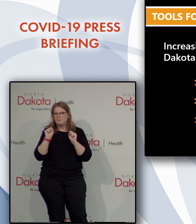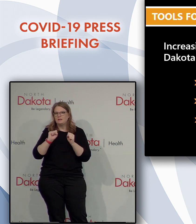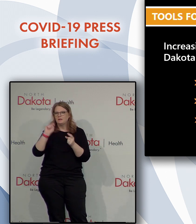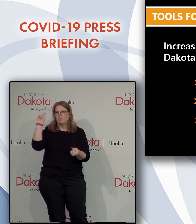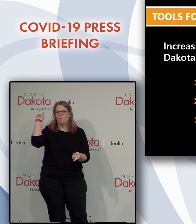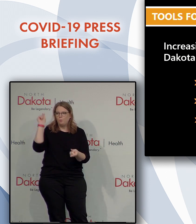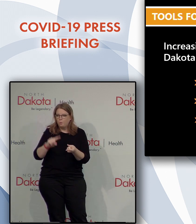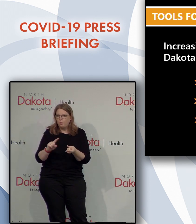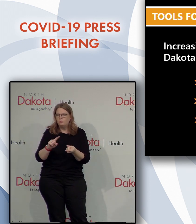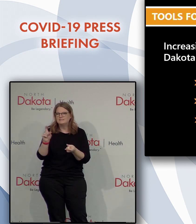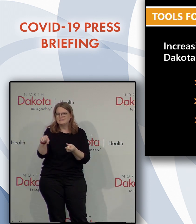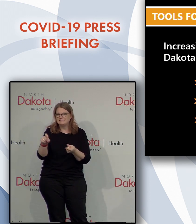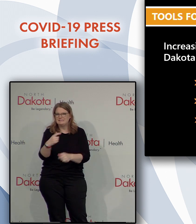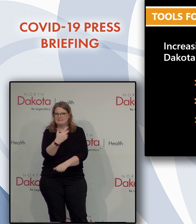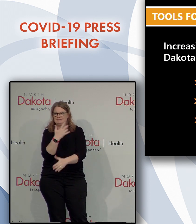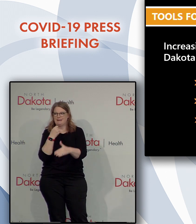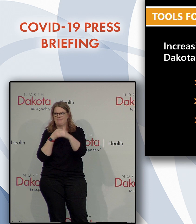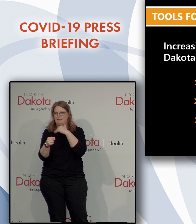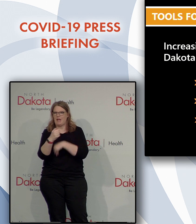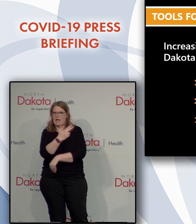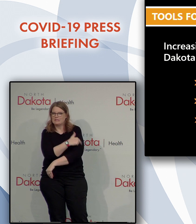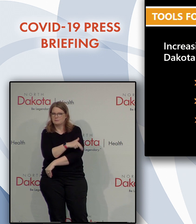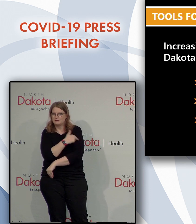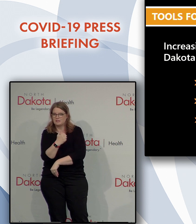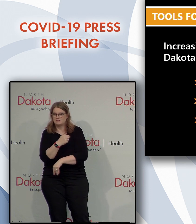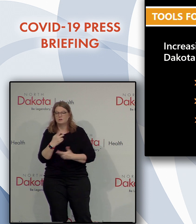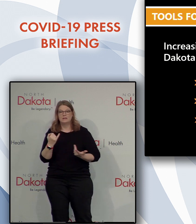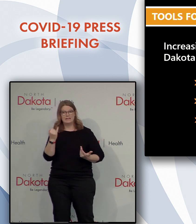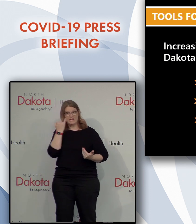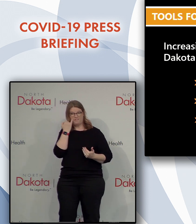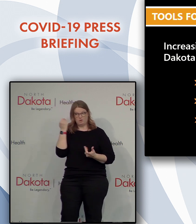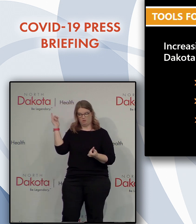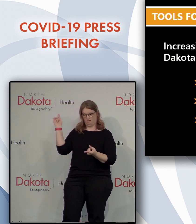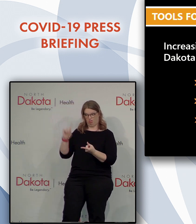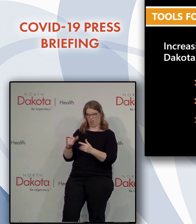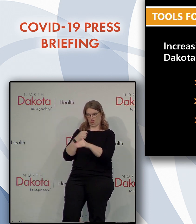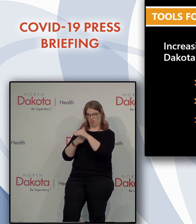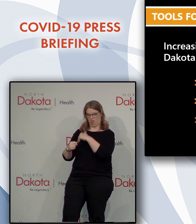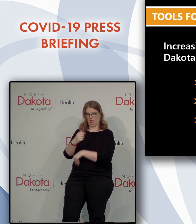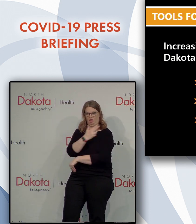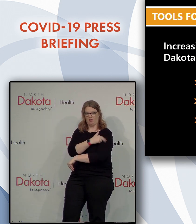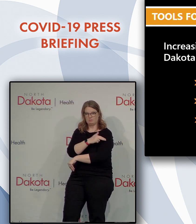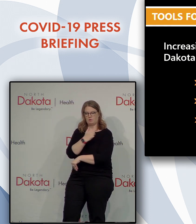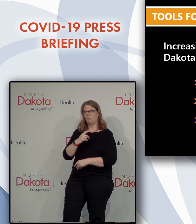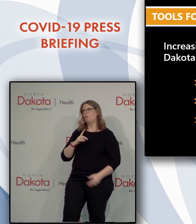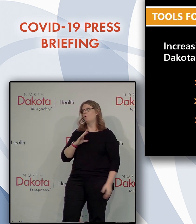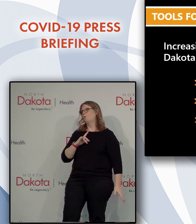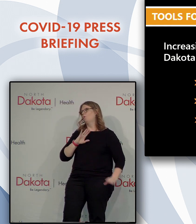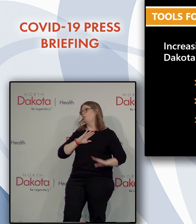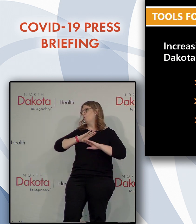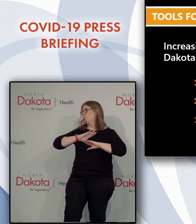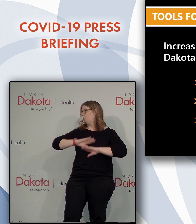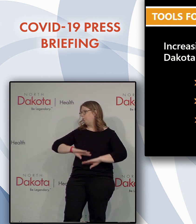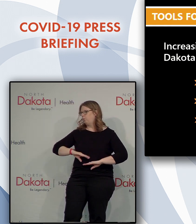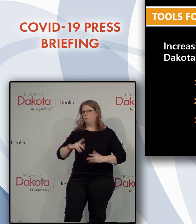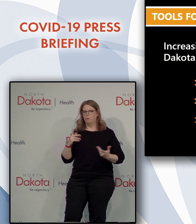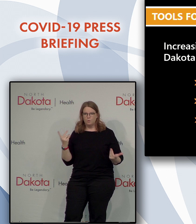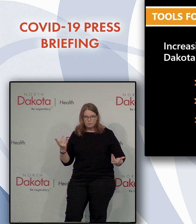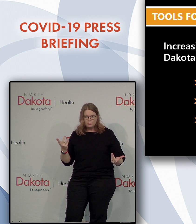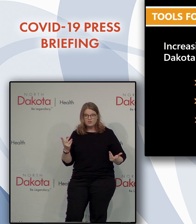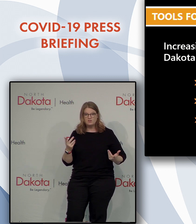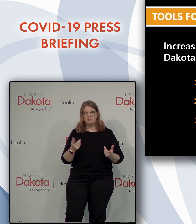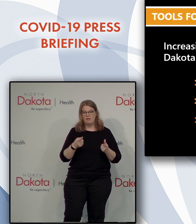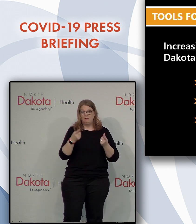for hospitalization. So if you can reduce hospitalizations, that's great news for anyone who does not have COVID, but might